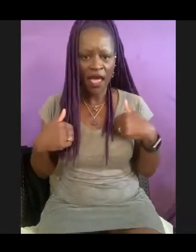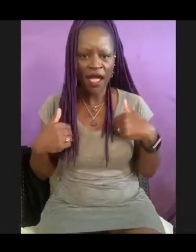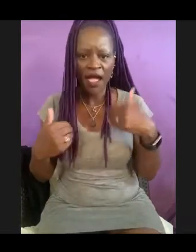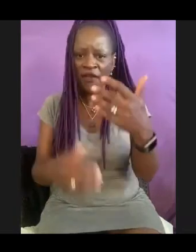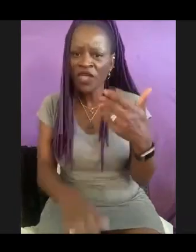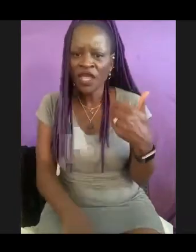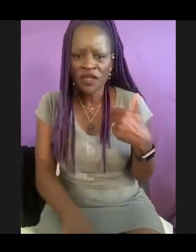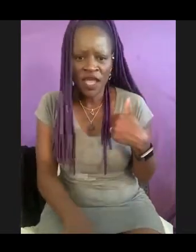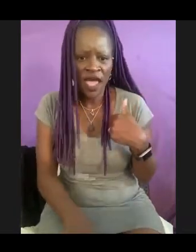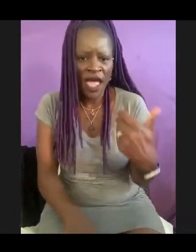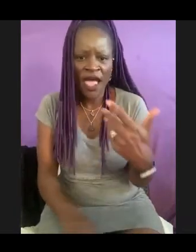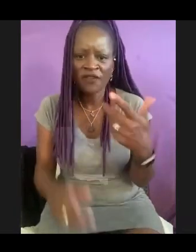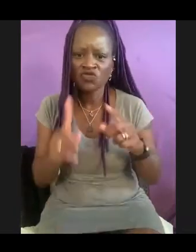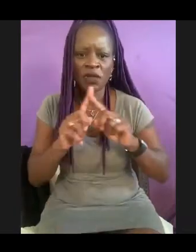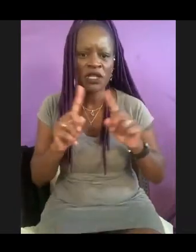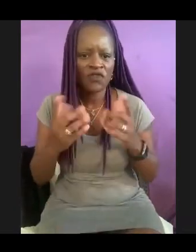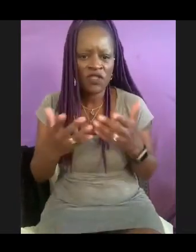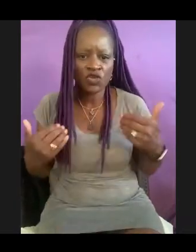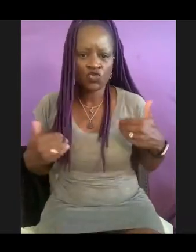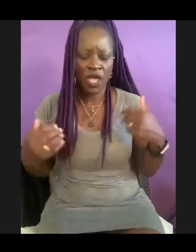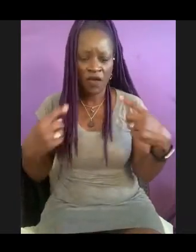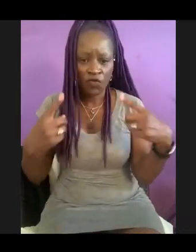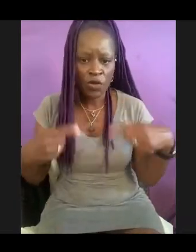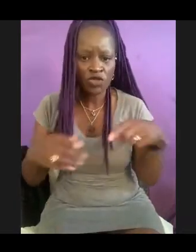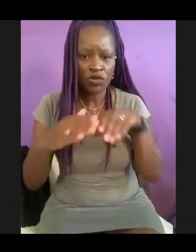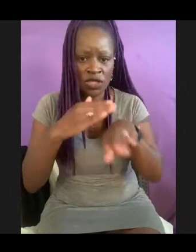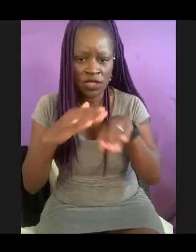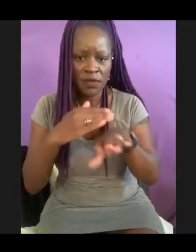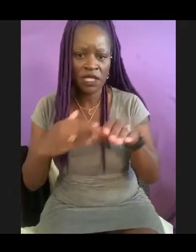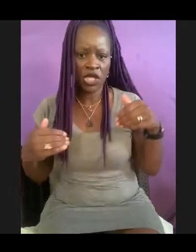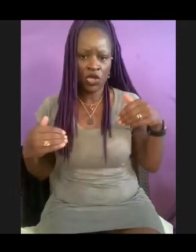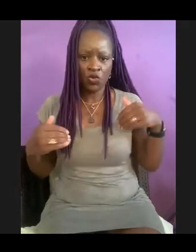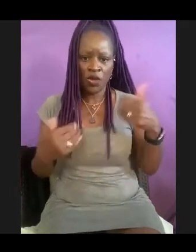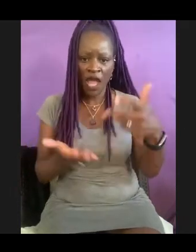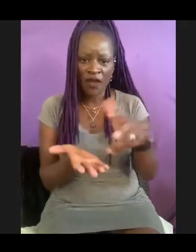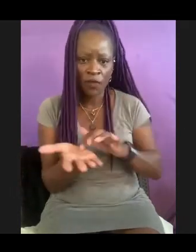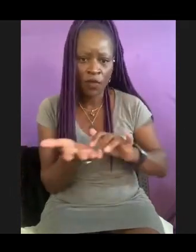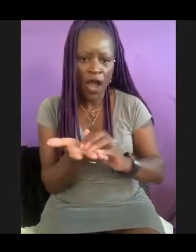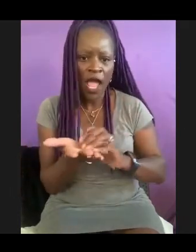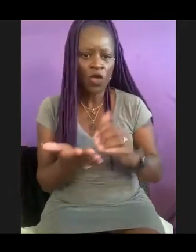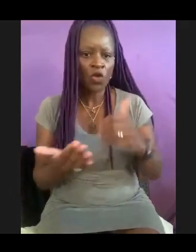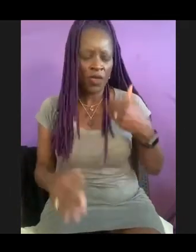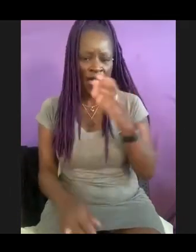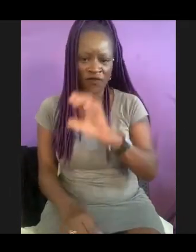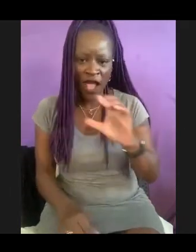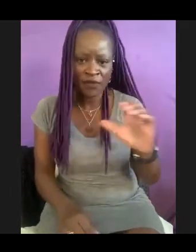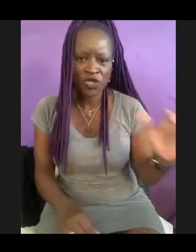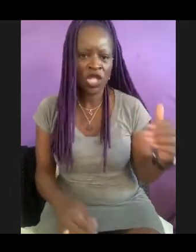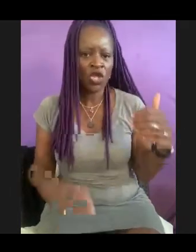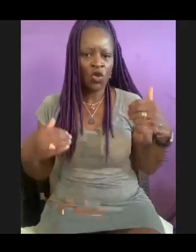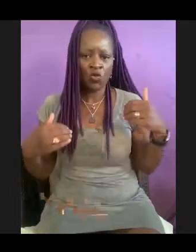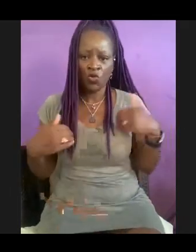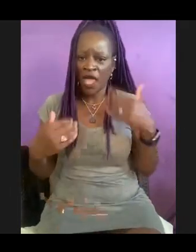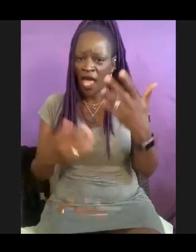access systems, curb cuts, braille signage, captioned by shows and movies